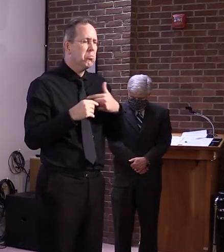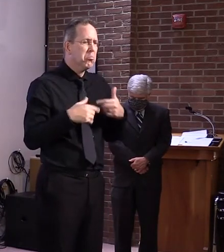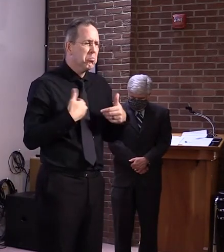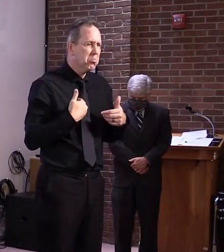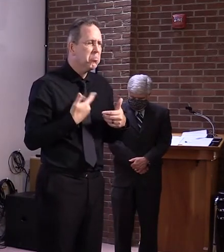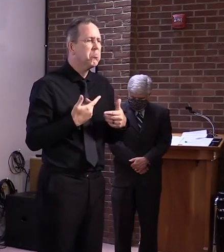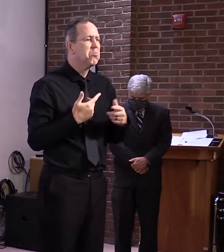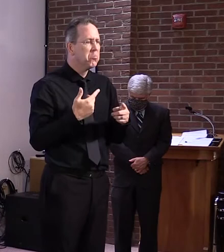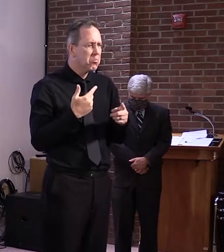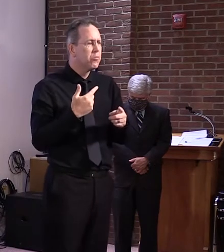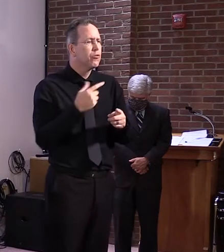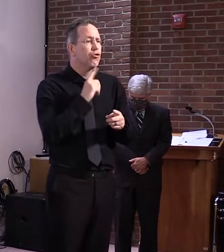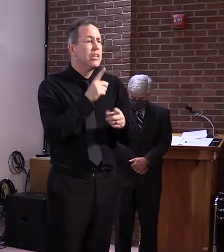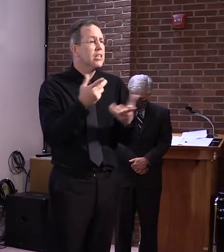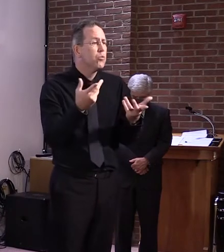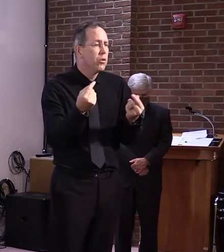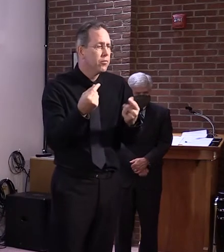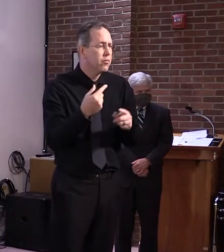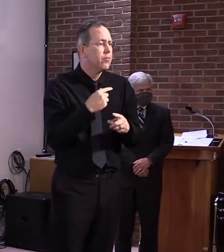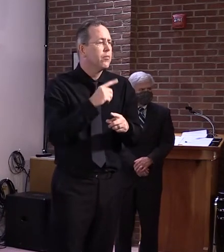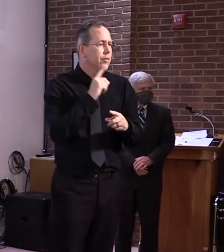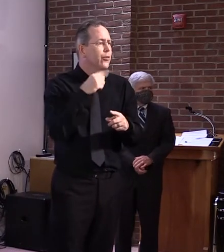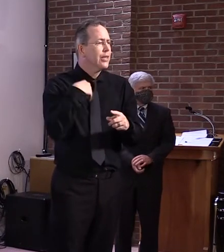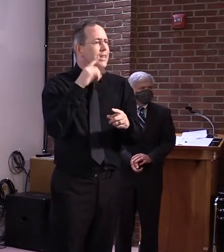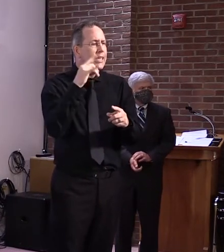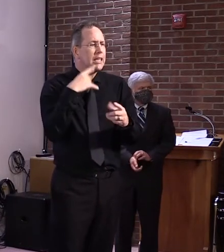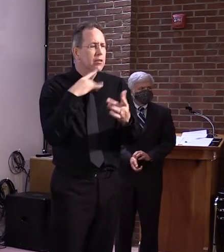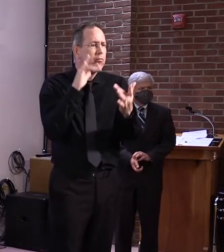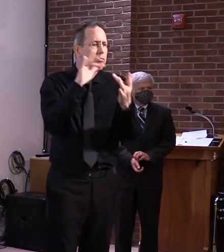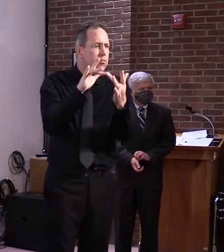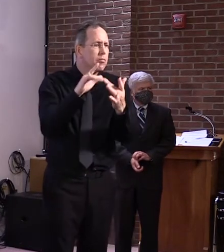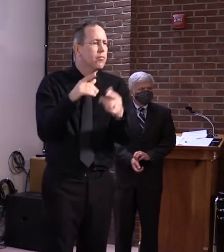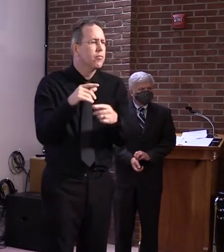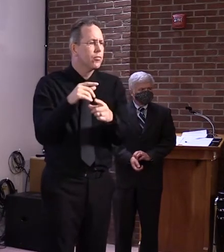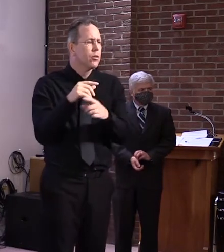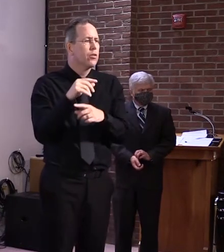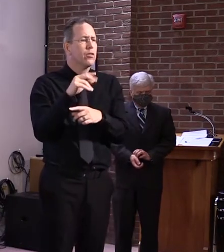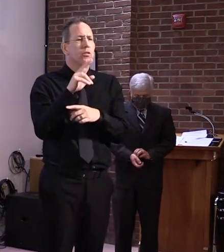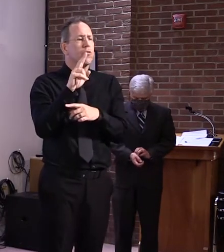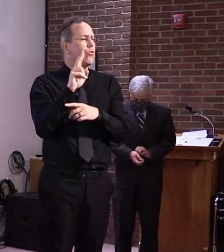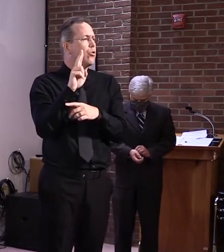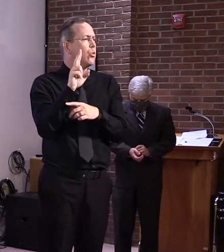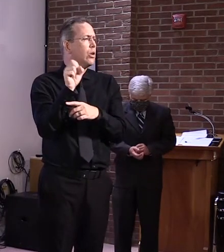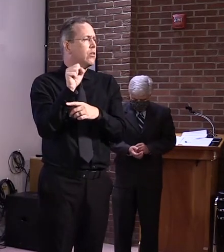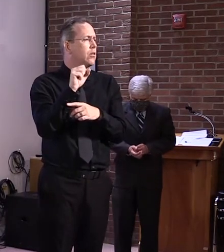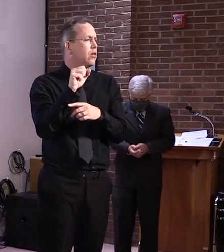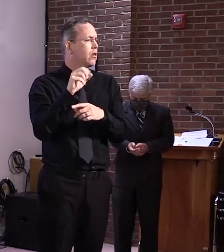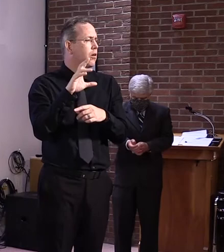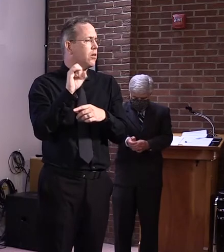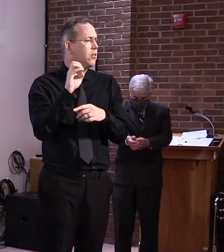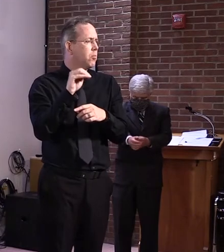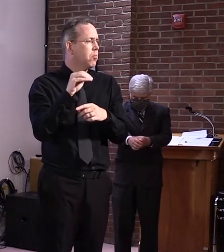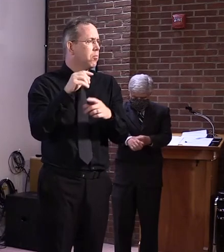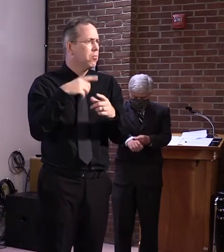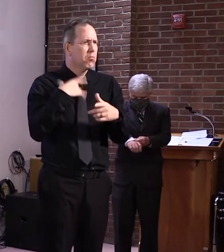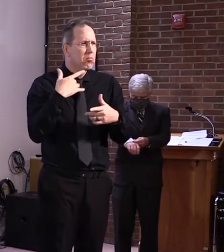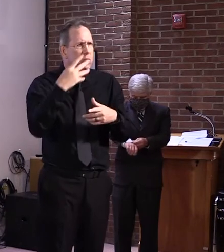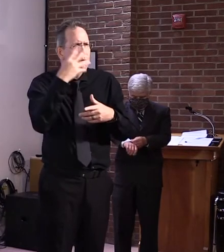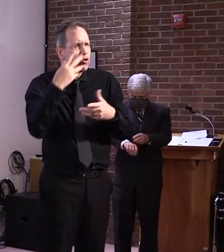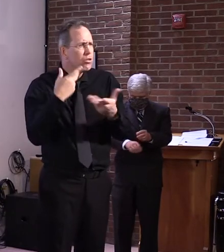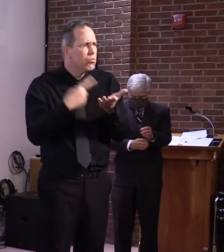we reached out to them at the end of last week. They weren't aware of the specific numbers, but had put another request